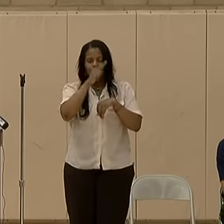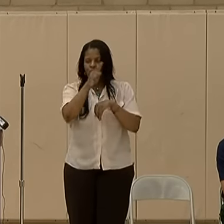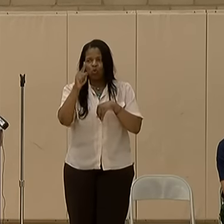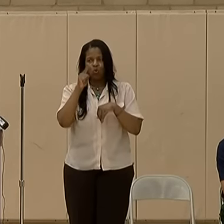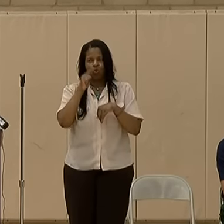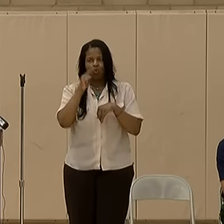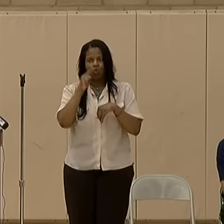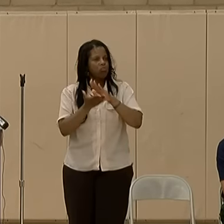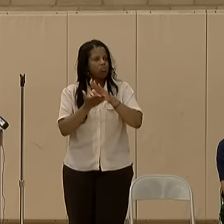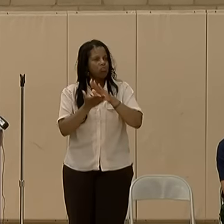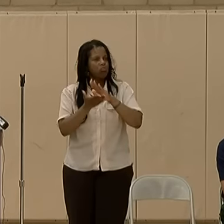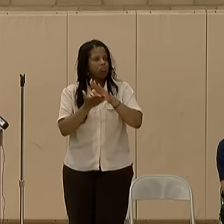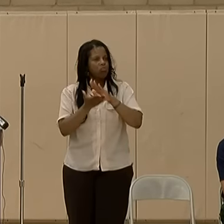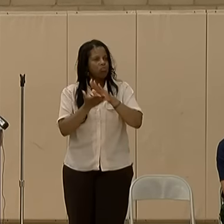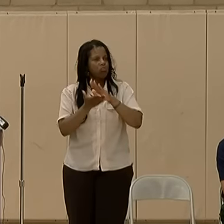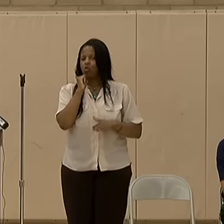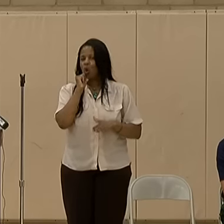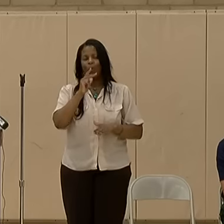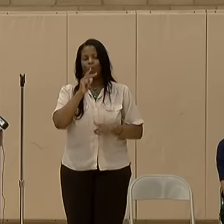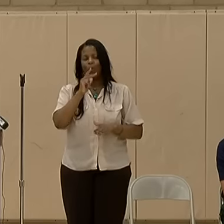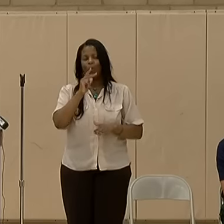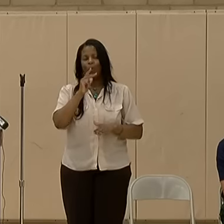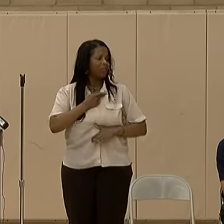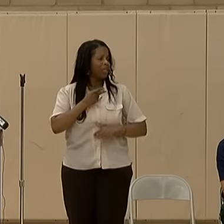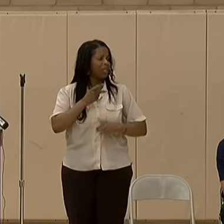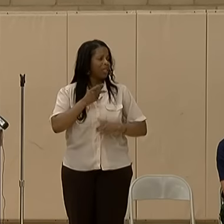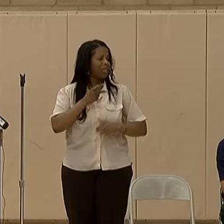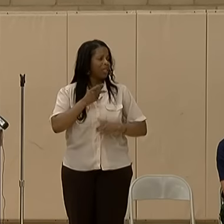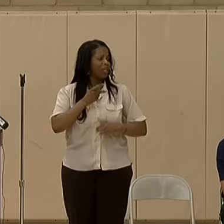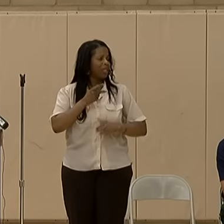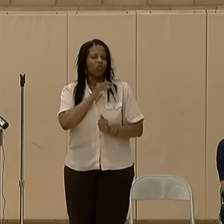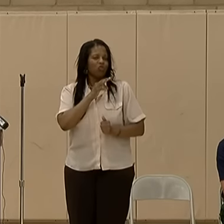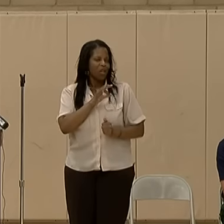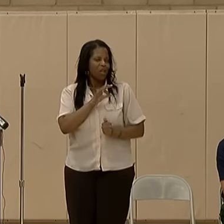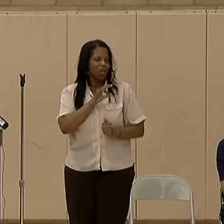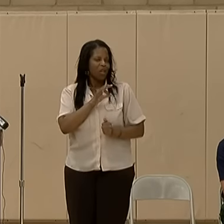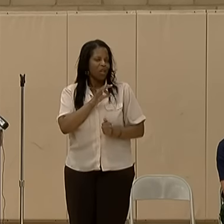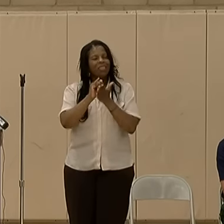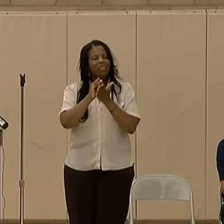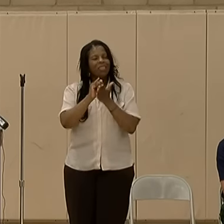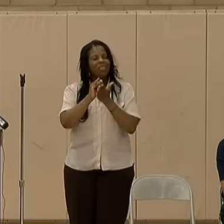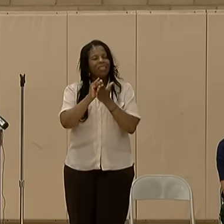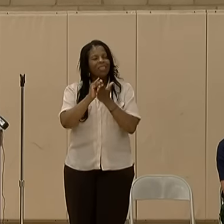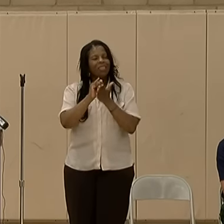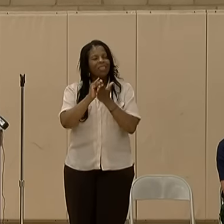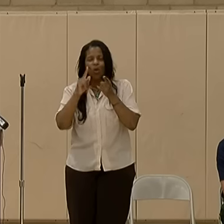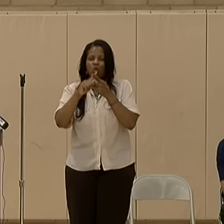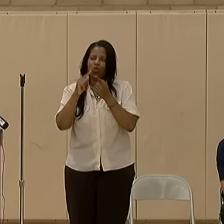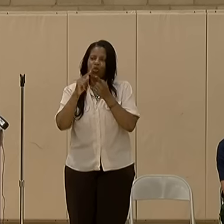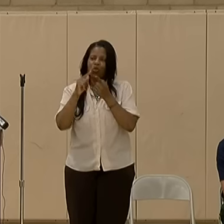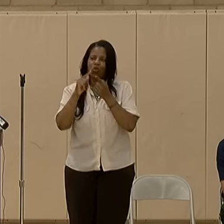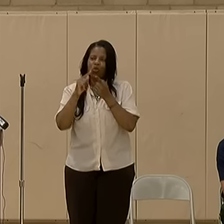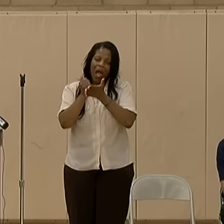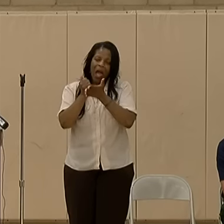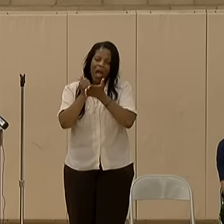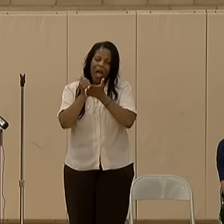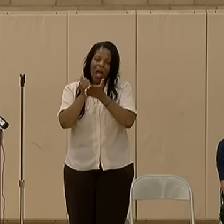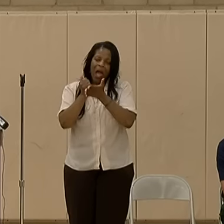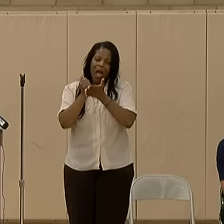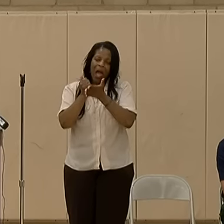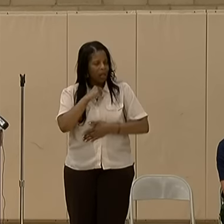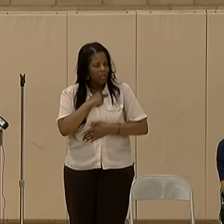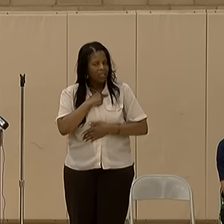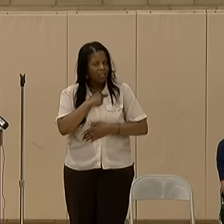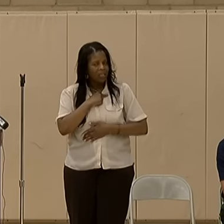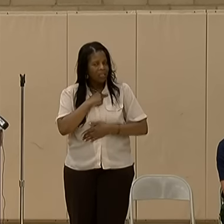please don't be upset with the Sheriff's Department. They're just doing their part as a team effort to help us get you out of harm's